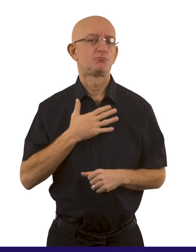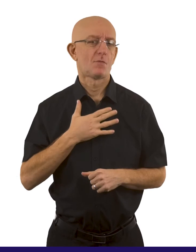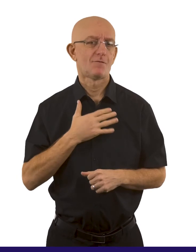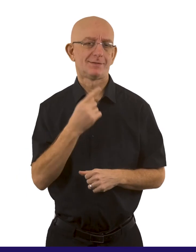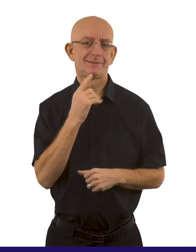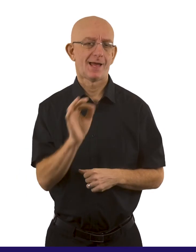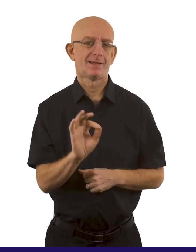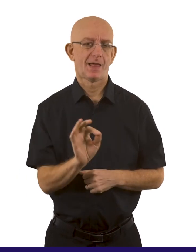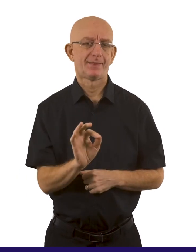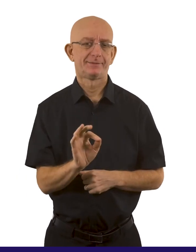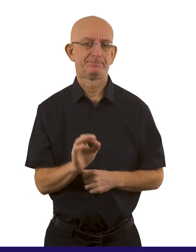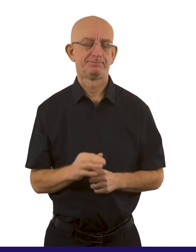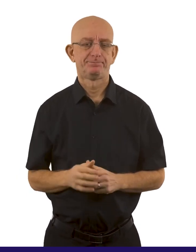Prefer not to say.